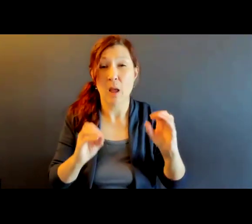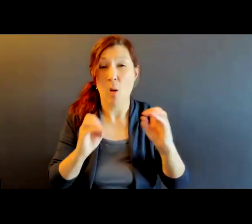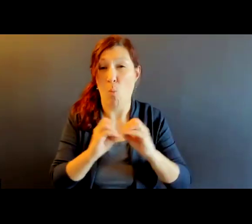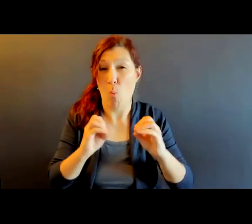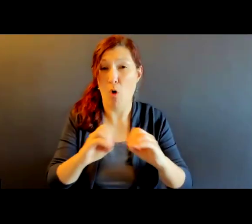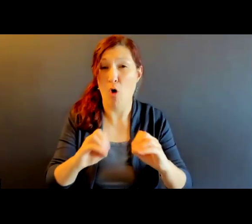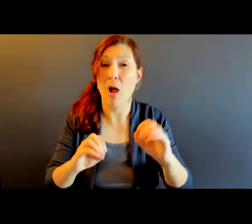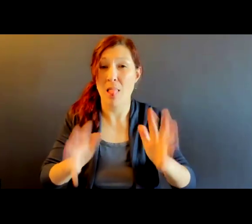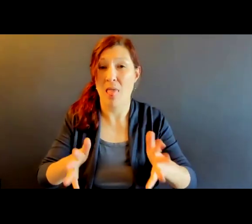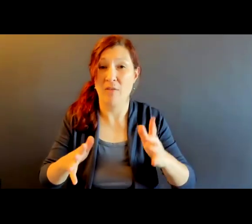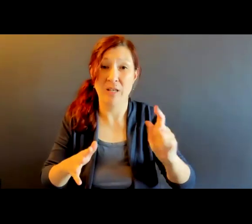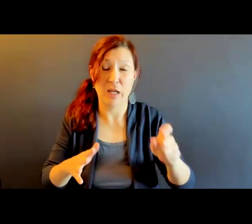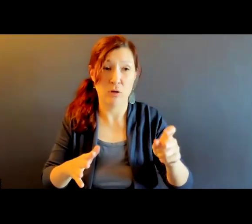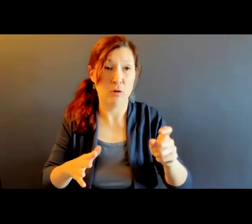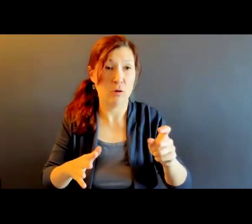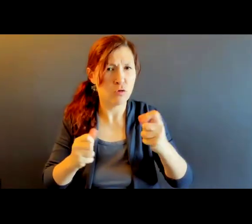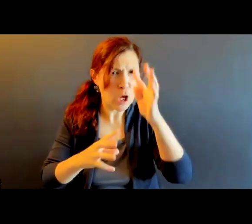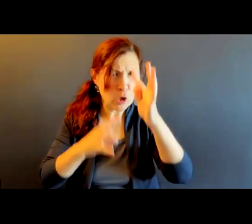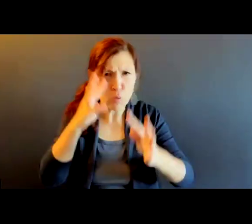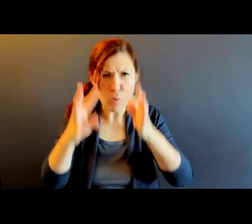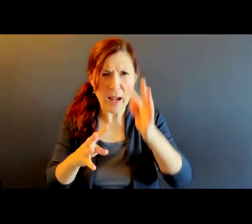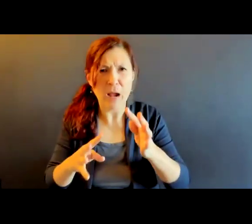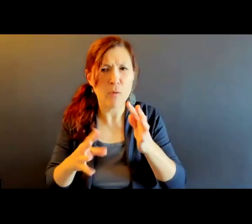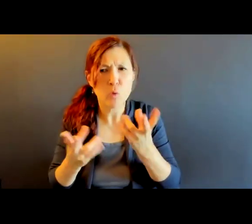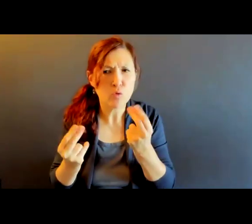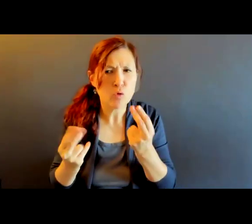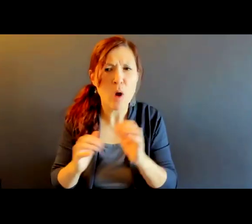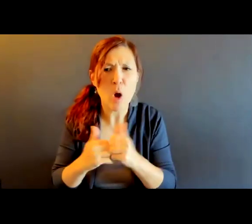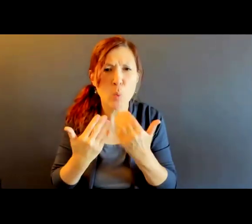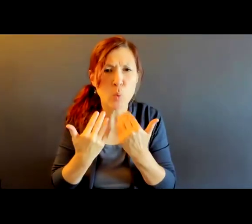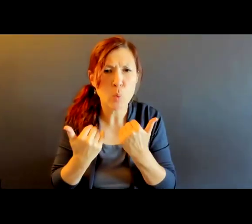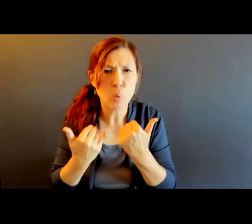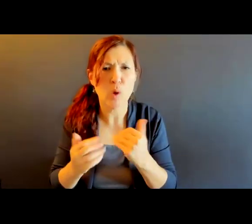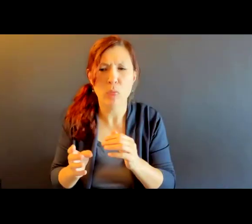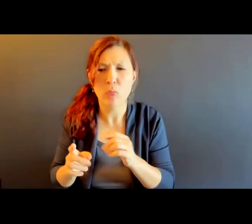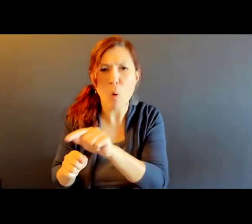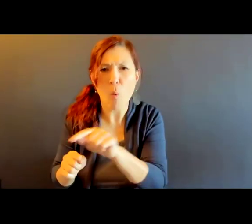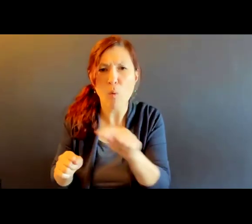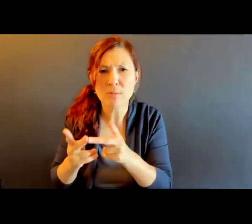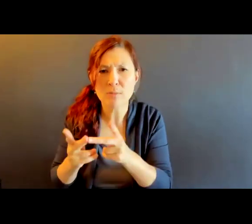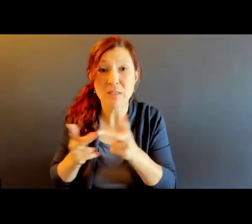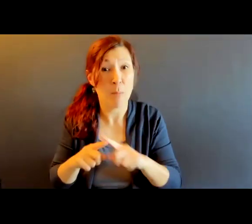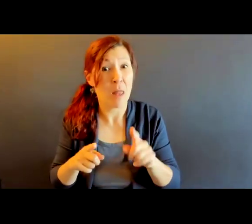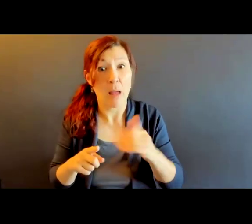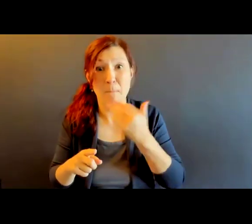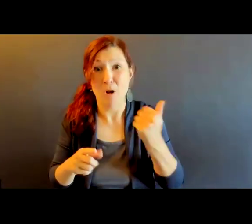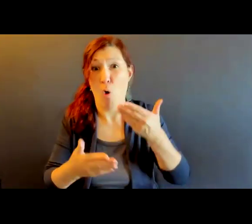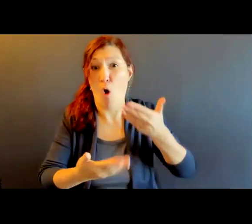for them. But that's a big, big jump as, you know, we're getting up to near the 100%.